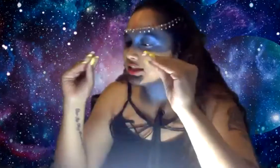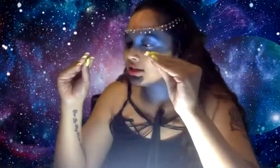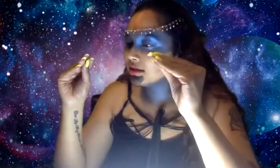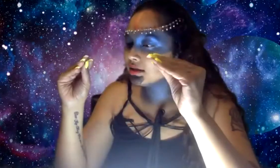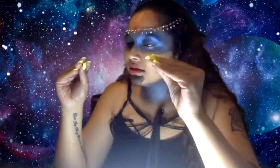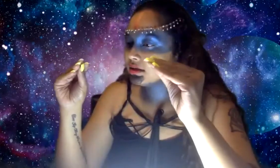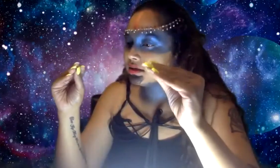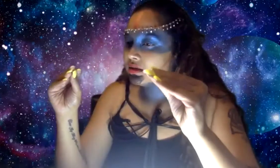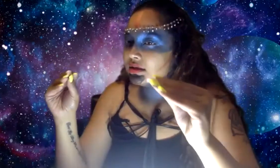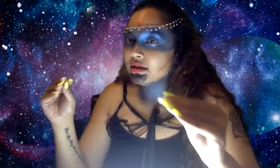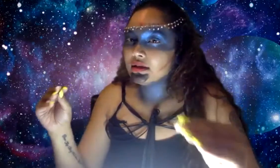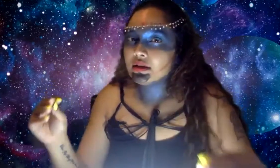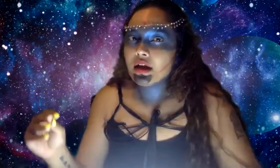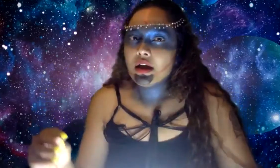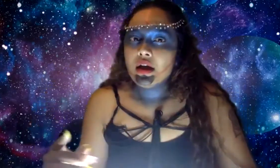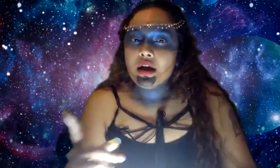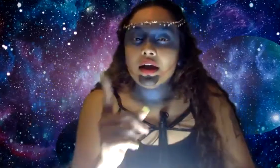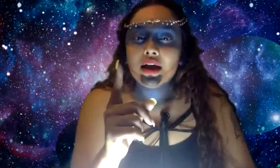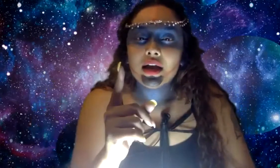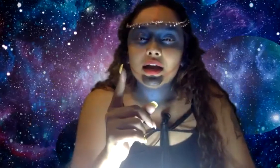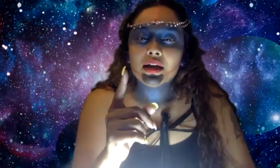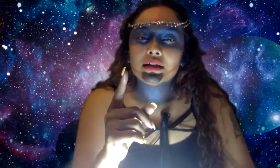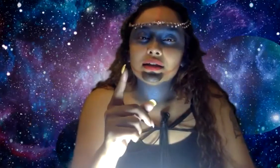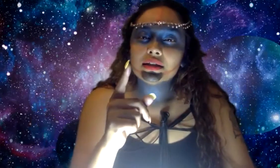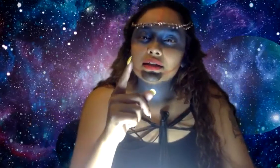And I would teach that little infant to grow and become a leader.